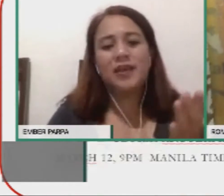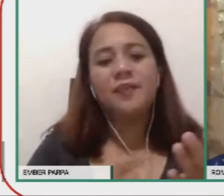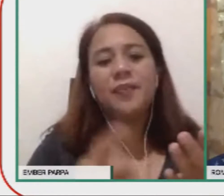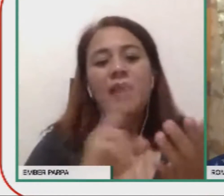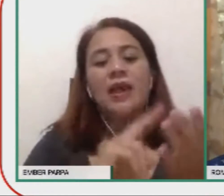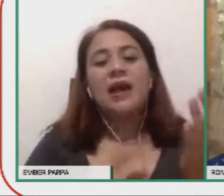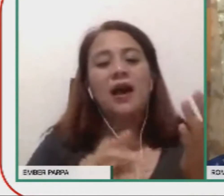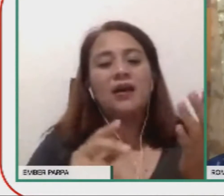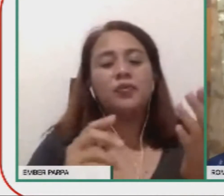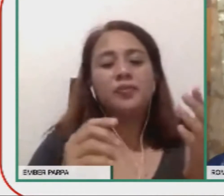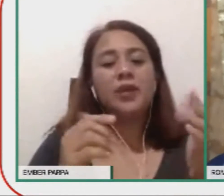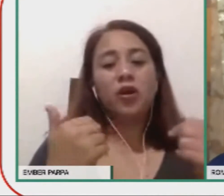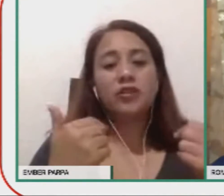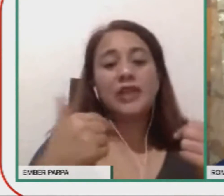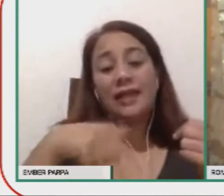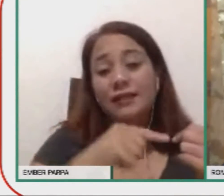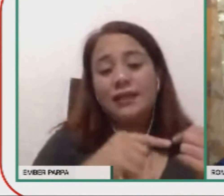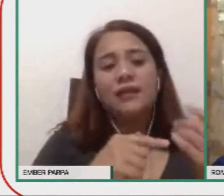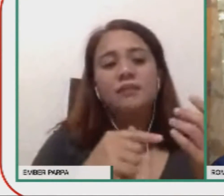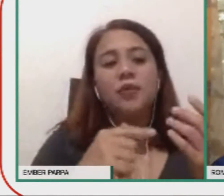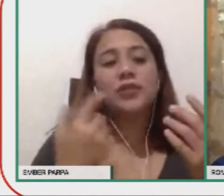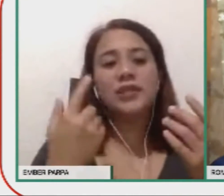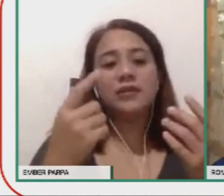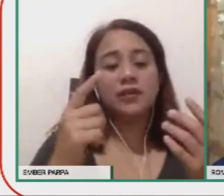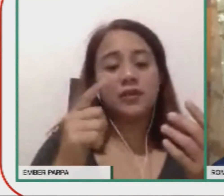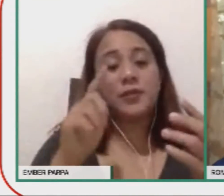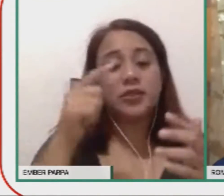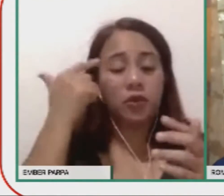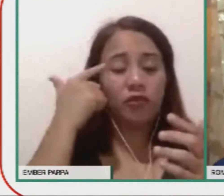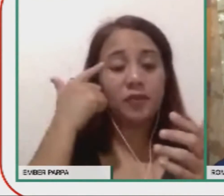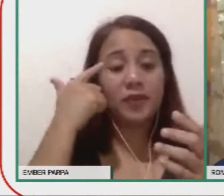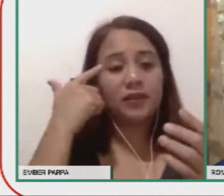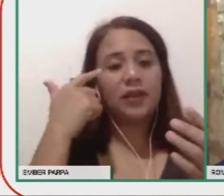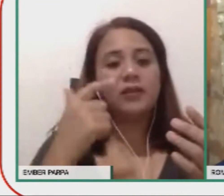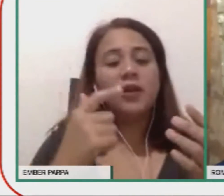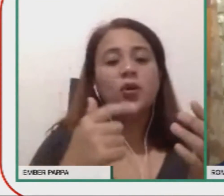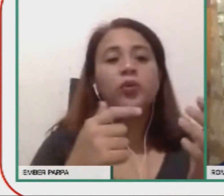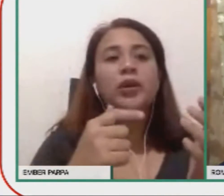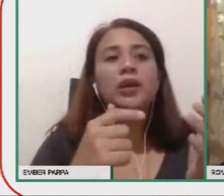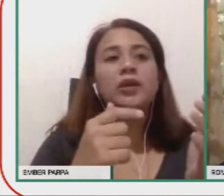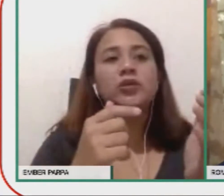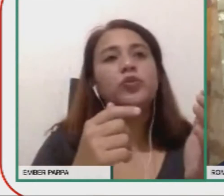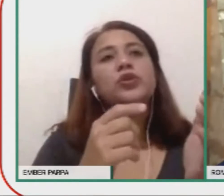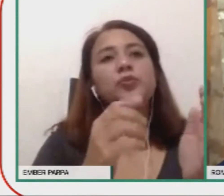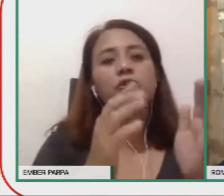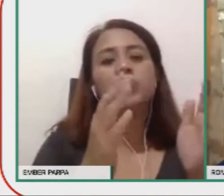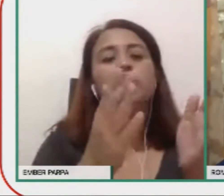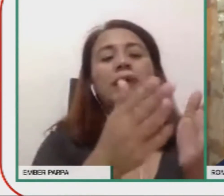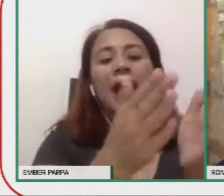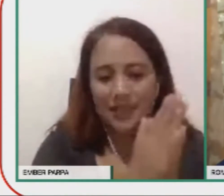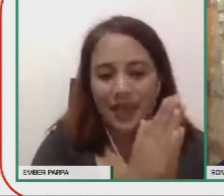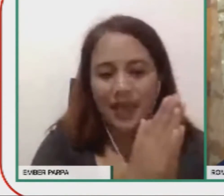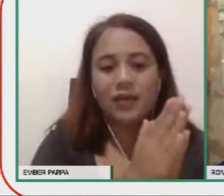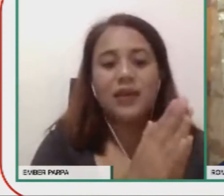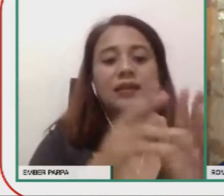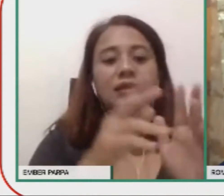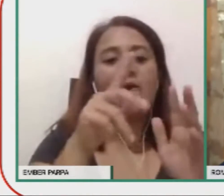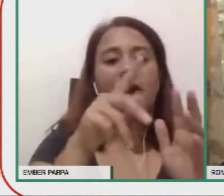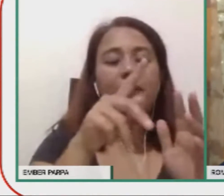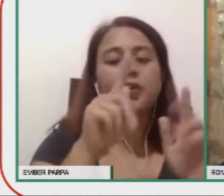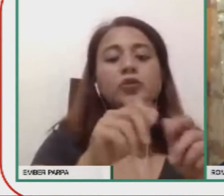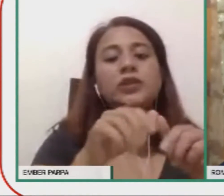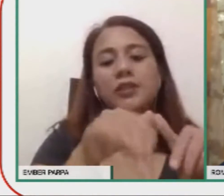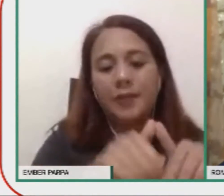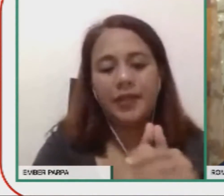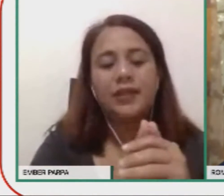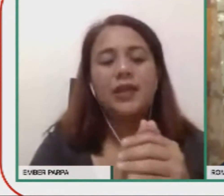UNCRPD. Because sa atin din, mostly, especially sa government din, we supposed to be asking the